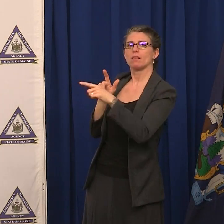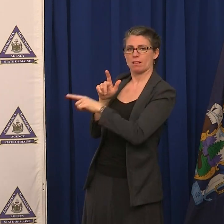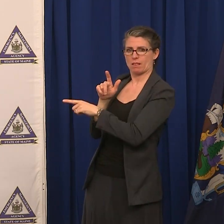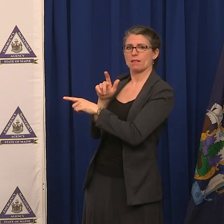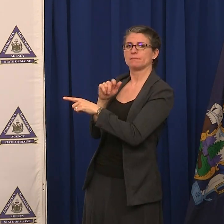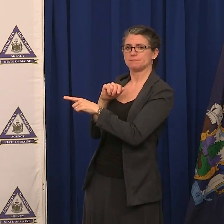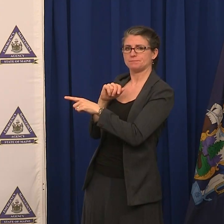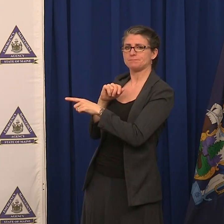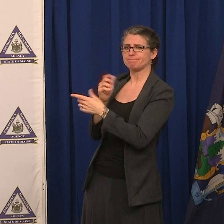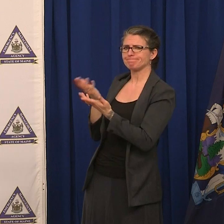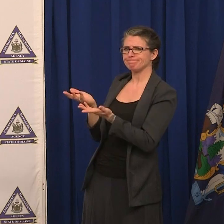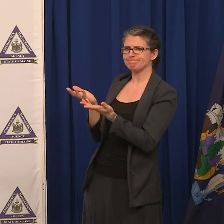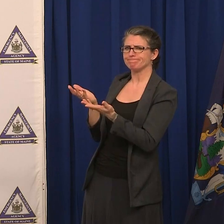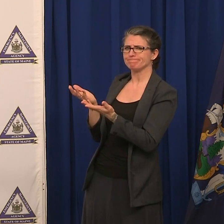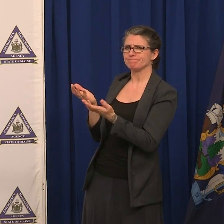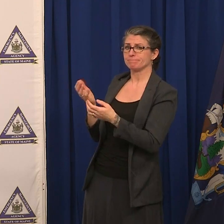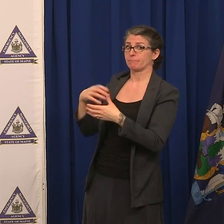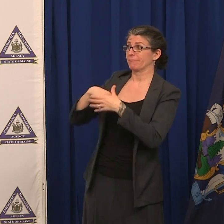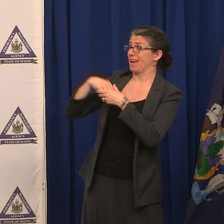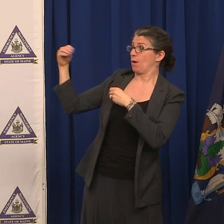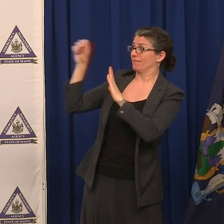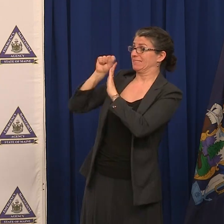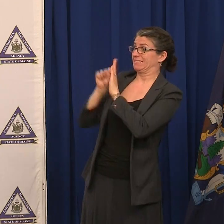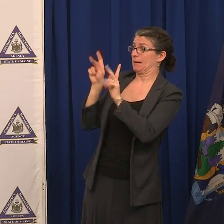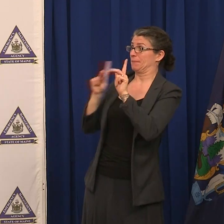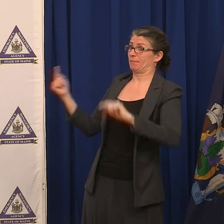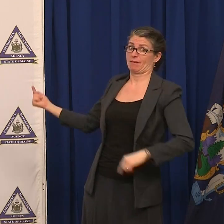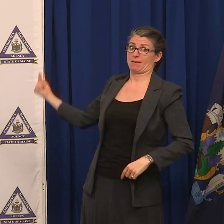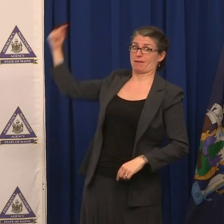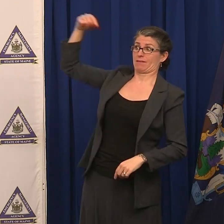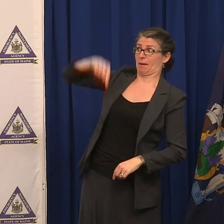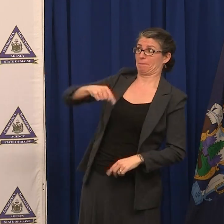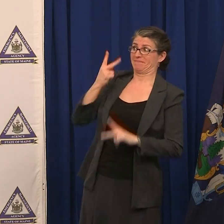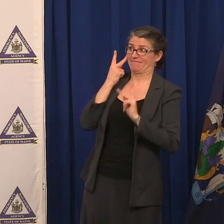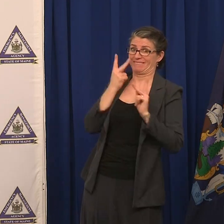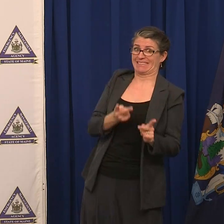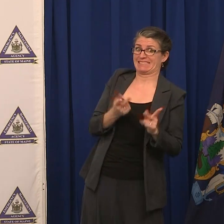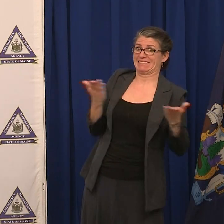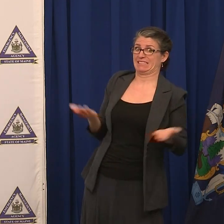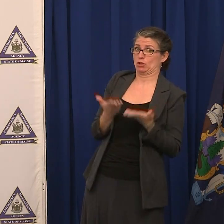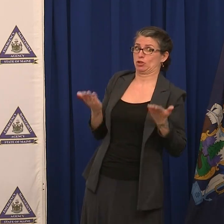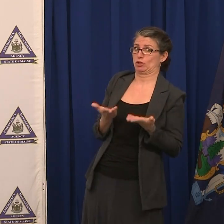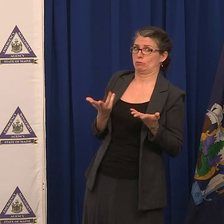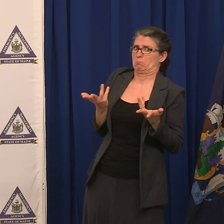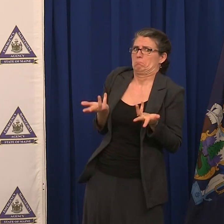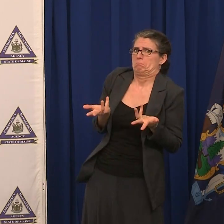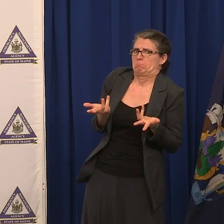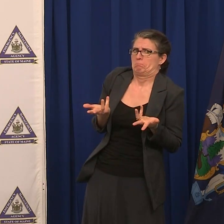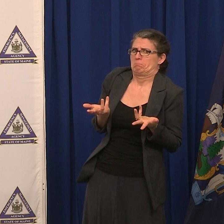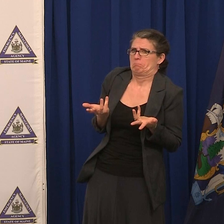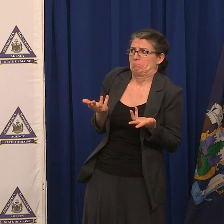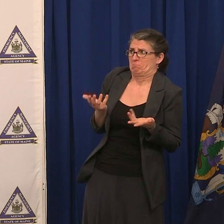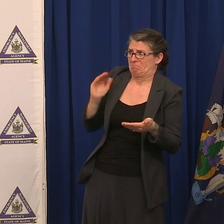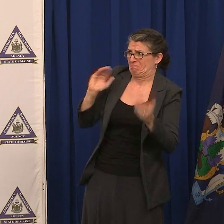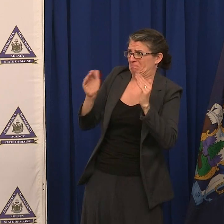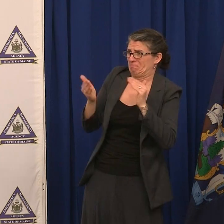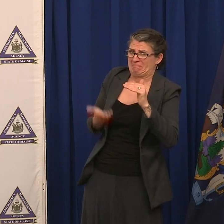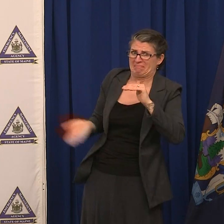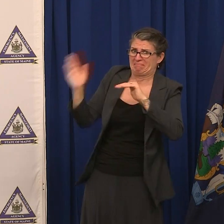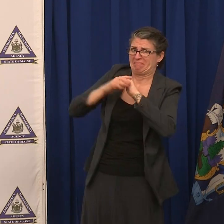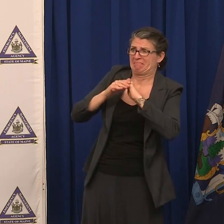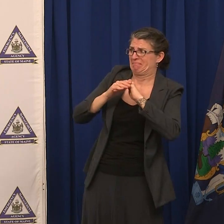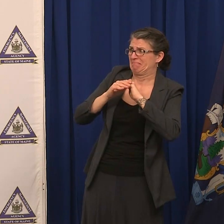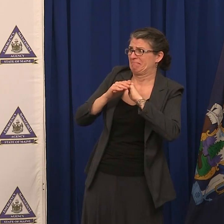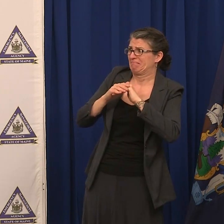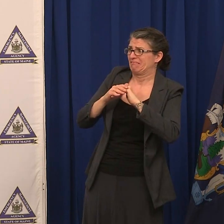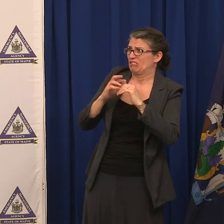I mean, when it comes to spreading this virus, what's the relative difference in risk between an asymptomatic person like you or I here already and